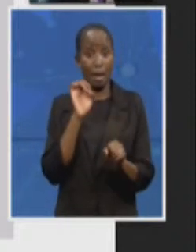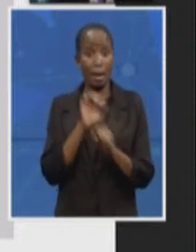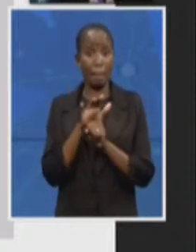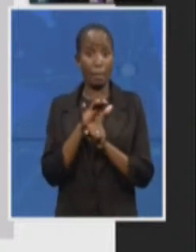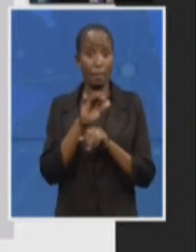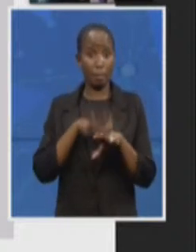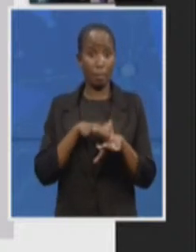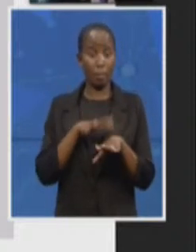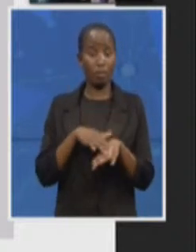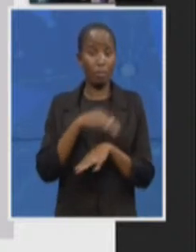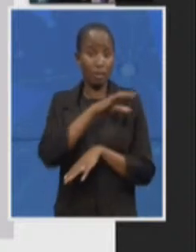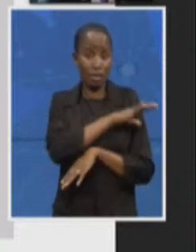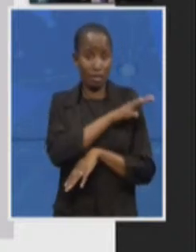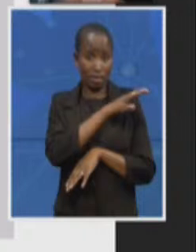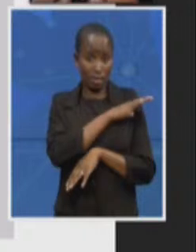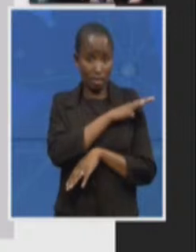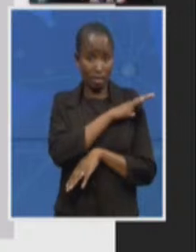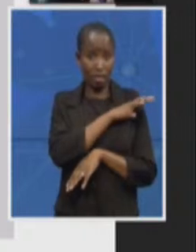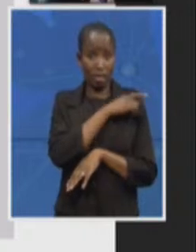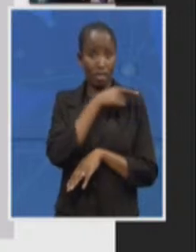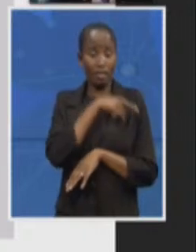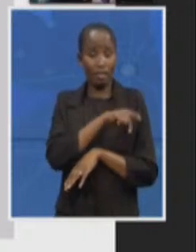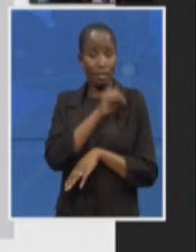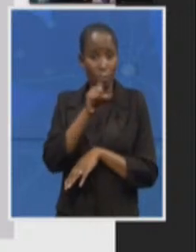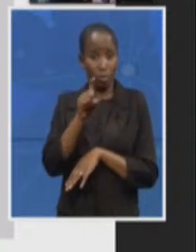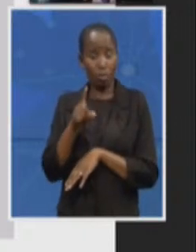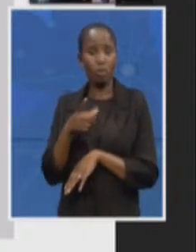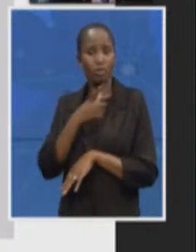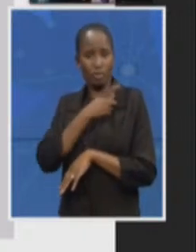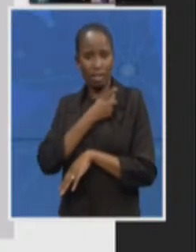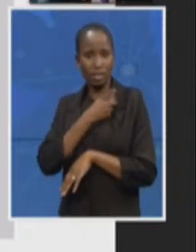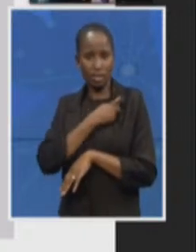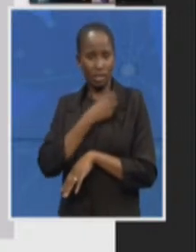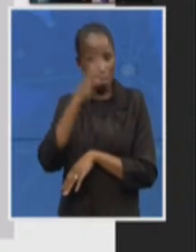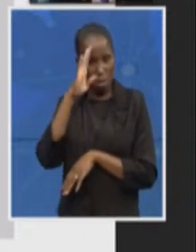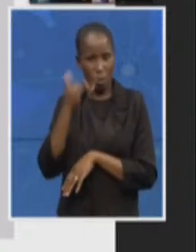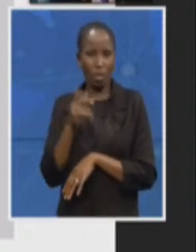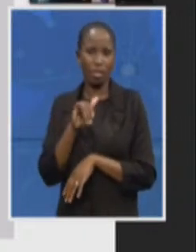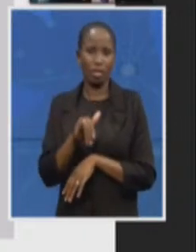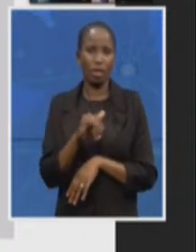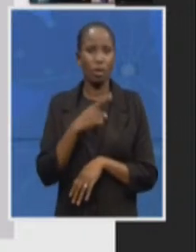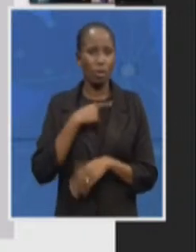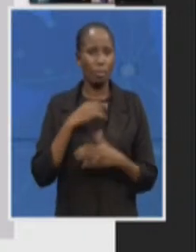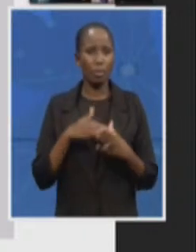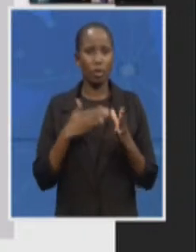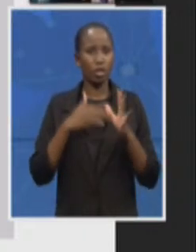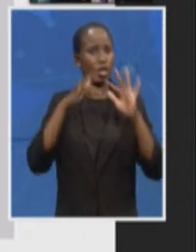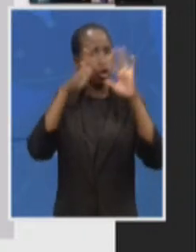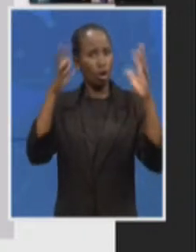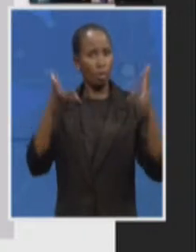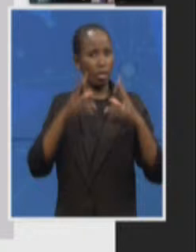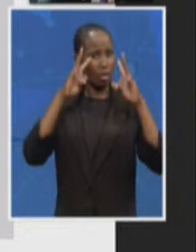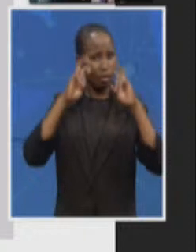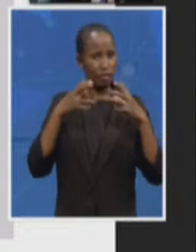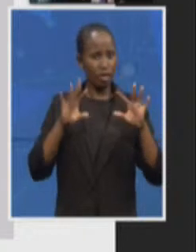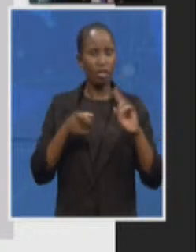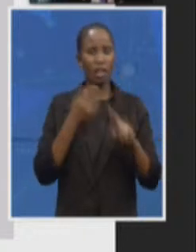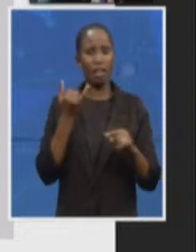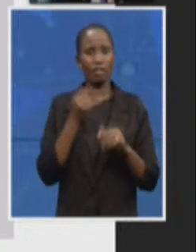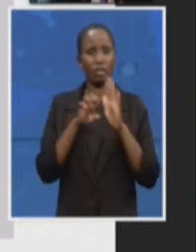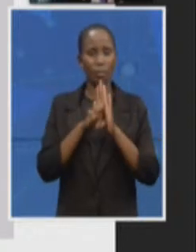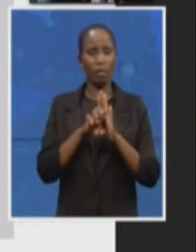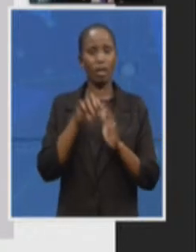this. We've studied this here inside, we've studied it globally. AstraZeneca, for example, that was highly effective at